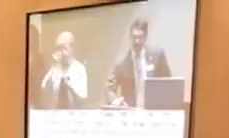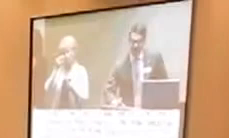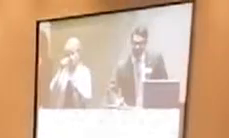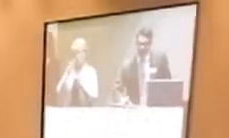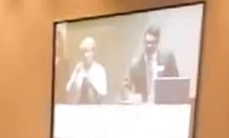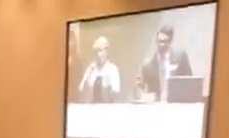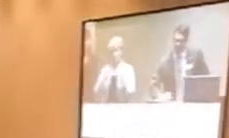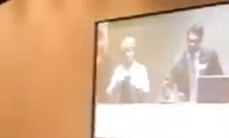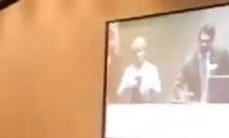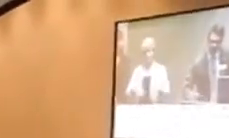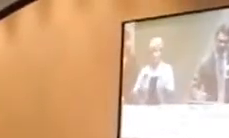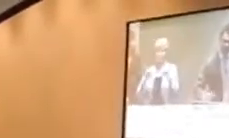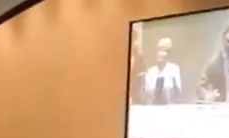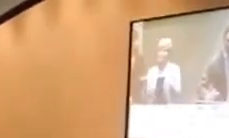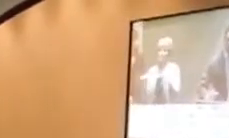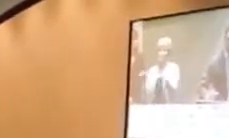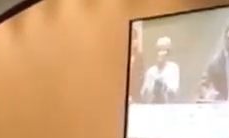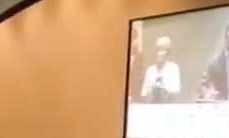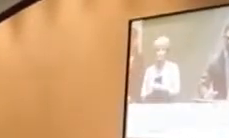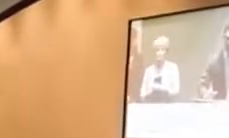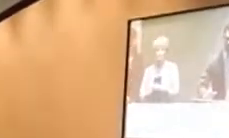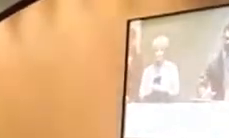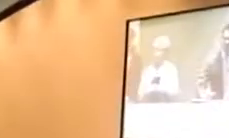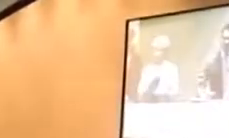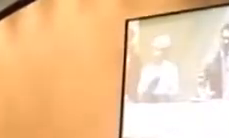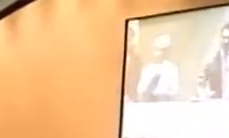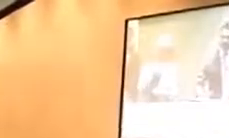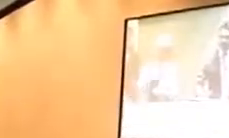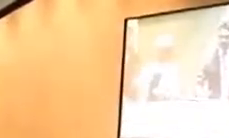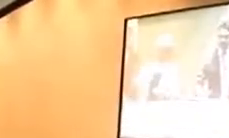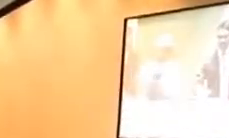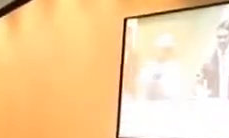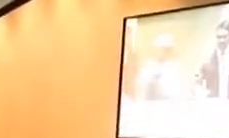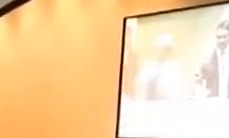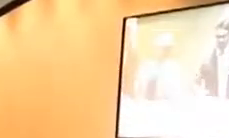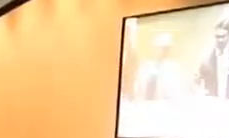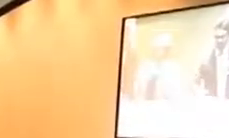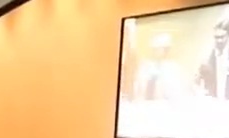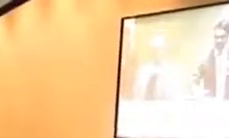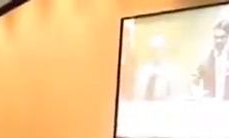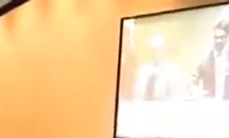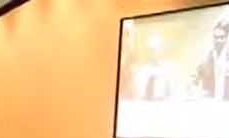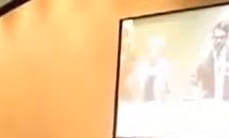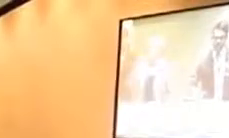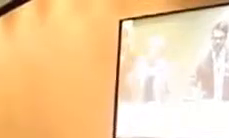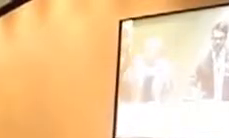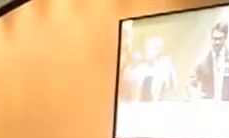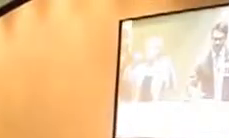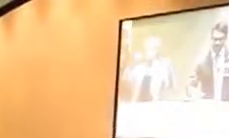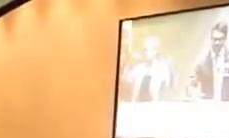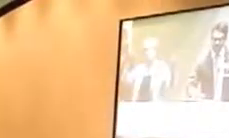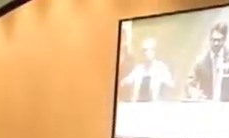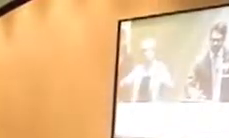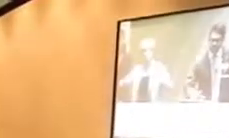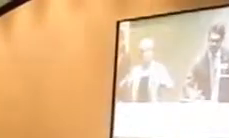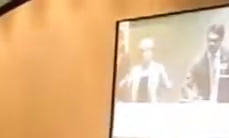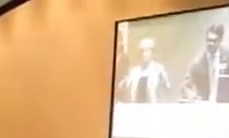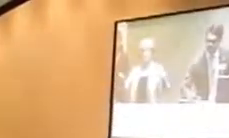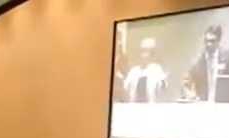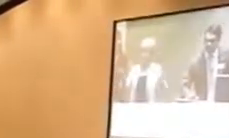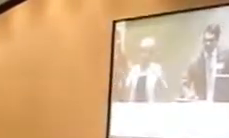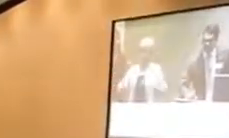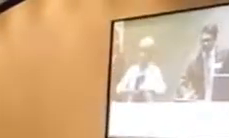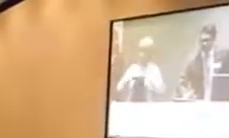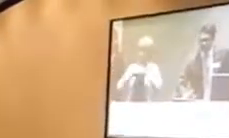things that we can act on, but hearing this from our customers is equally important, and I thank you for coming, and I thank you for helping to